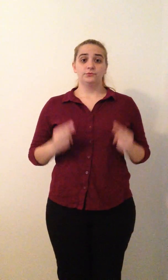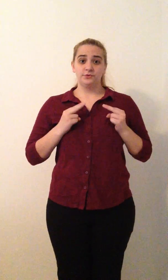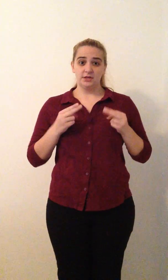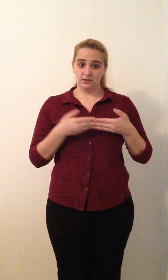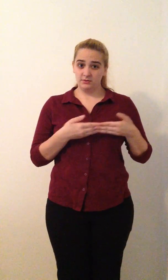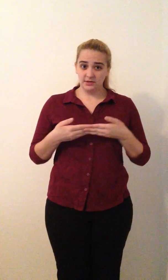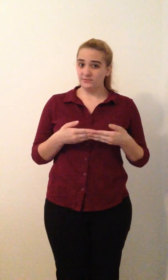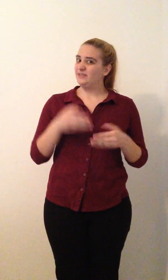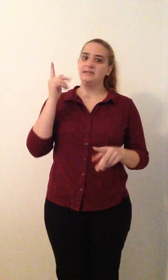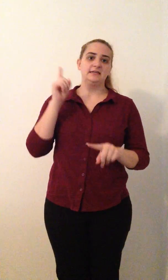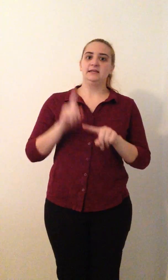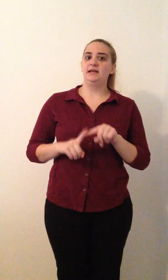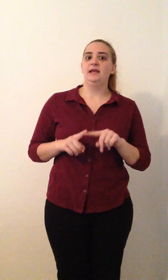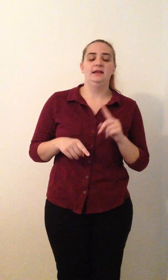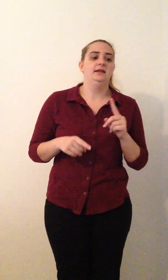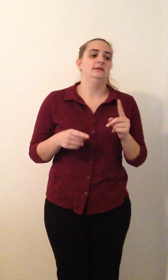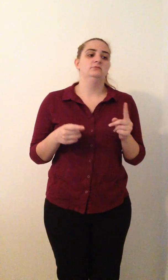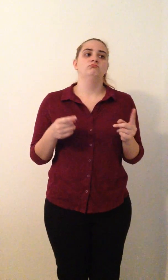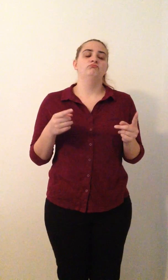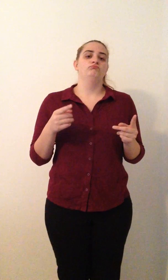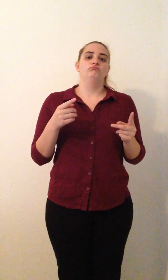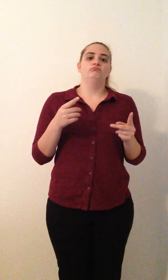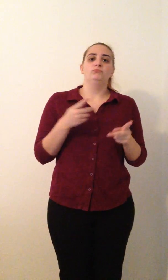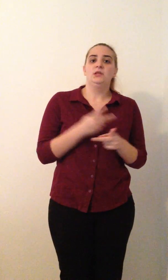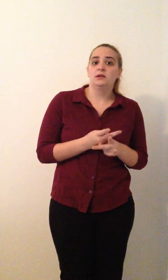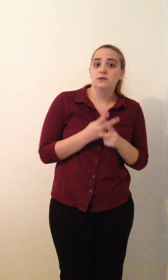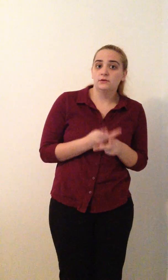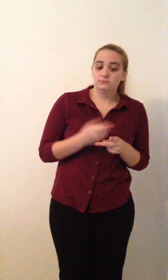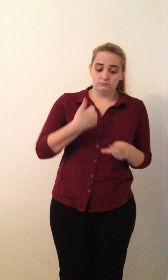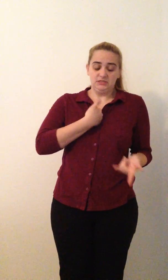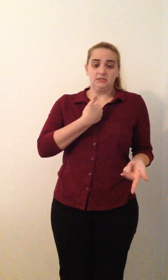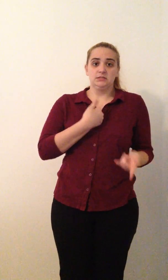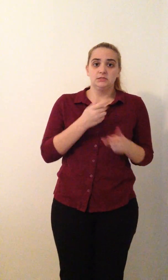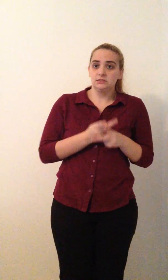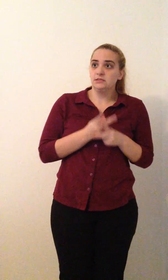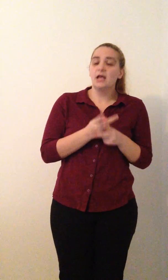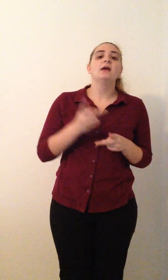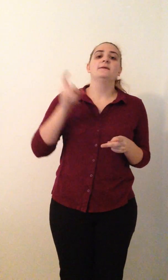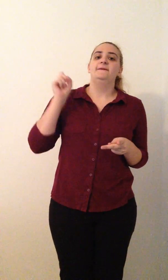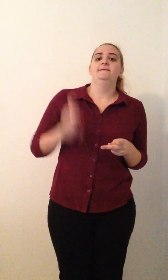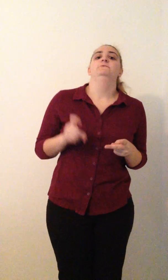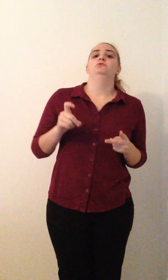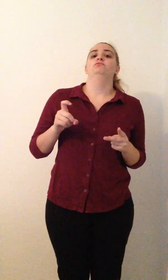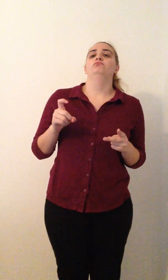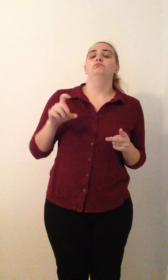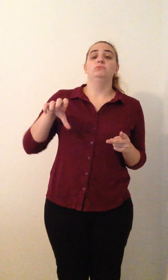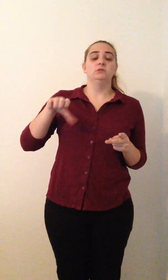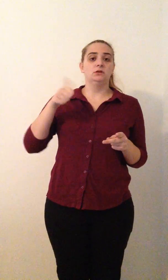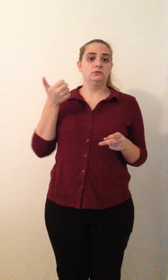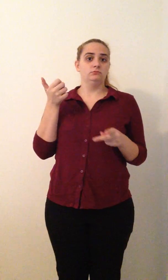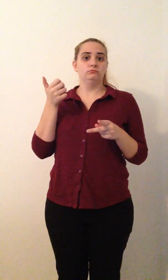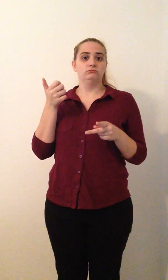themselves as a child, as an infant. We're required to count